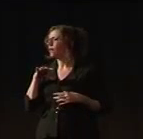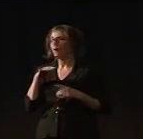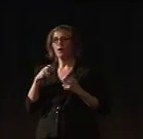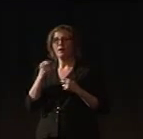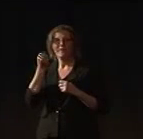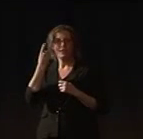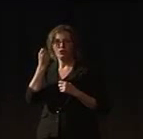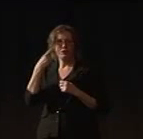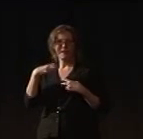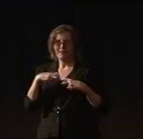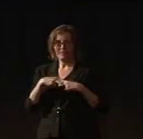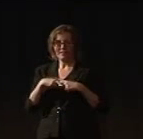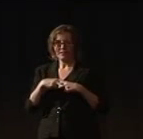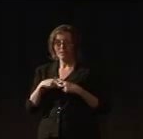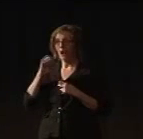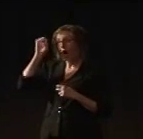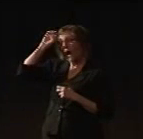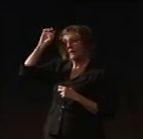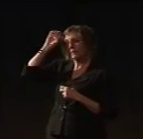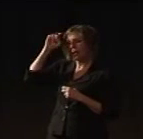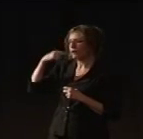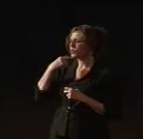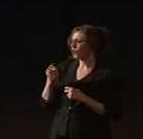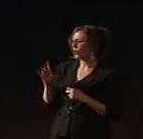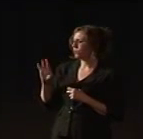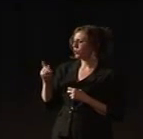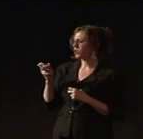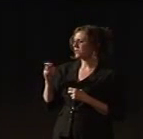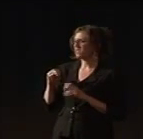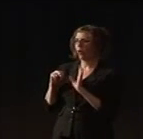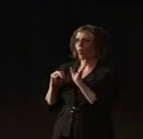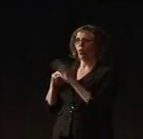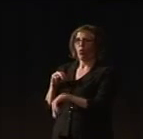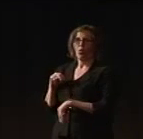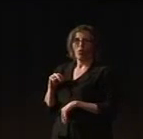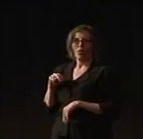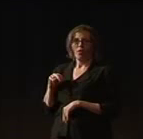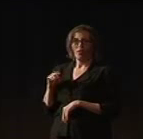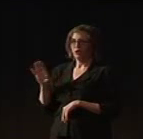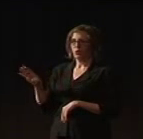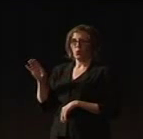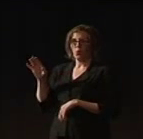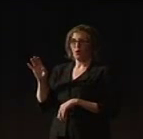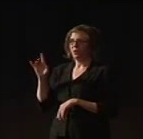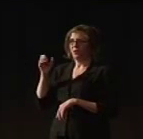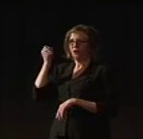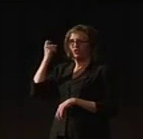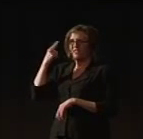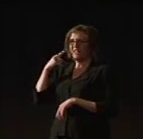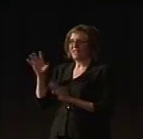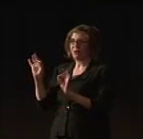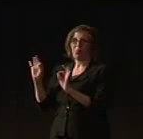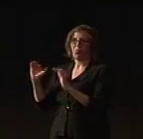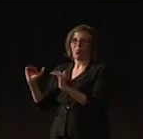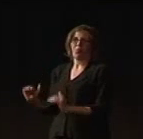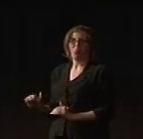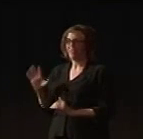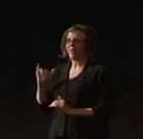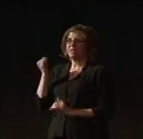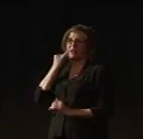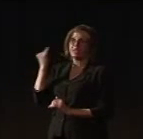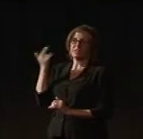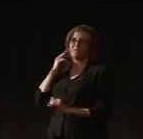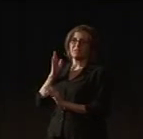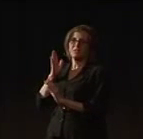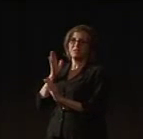dismissed his position pretty condescendingly and saying, well, this is an idea of psychologist. It's not a